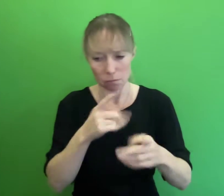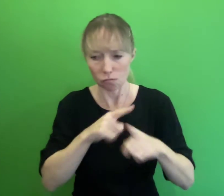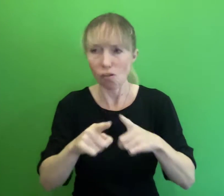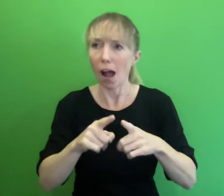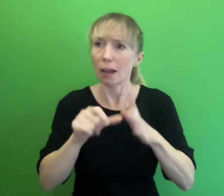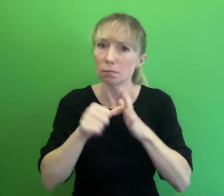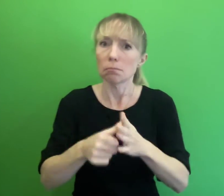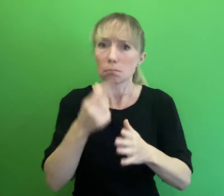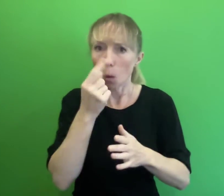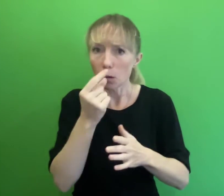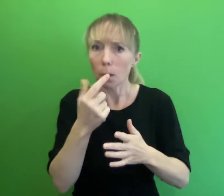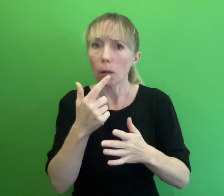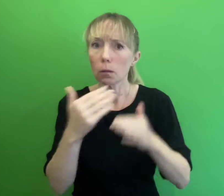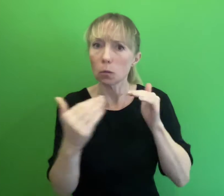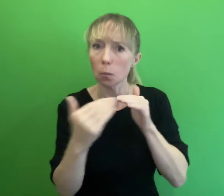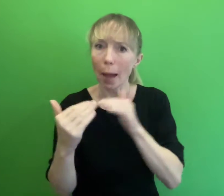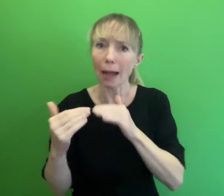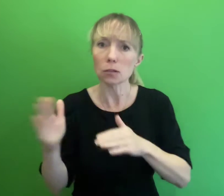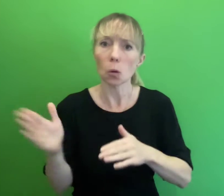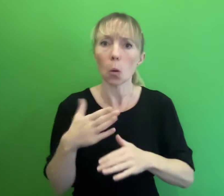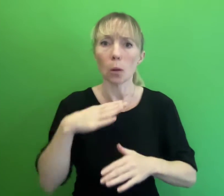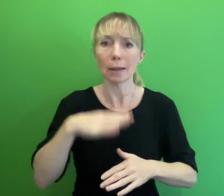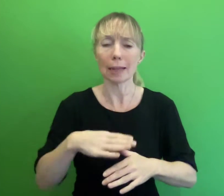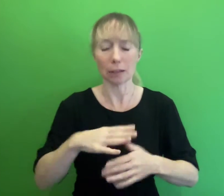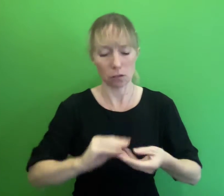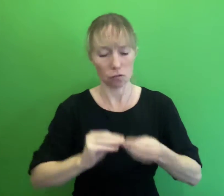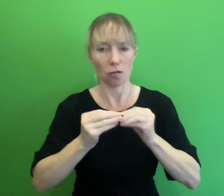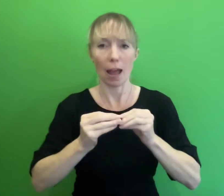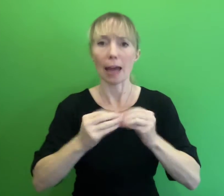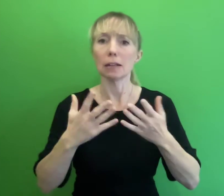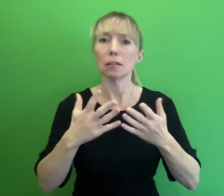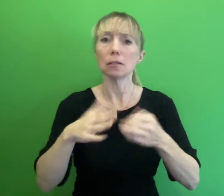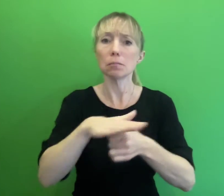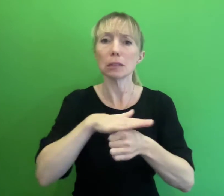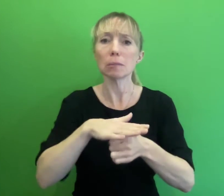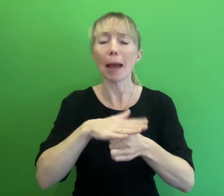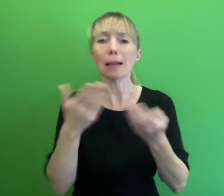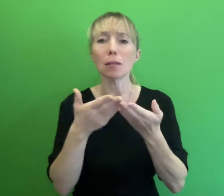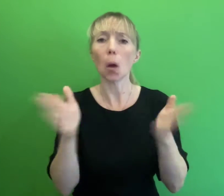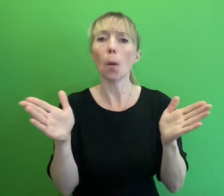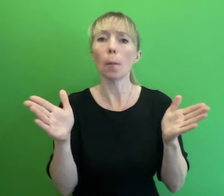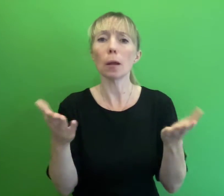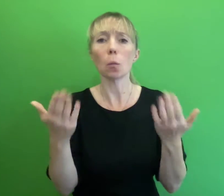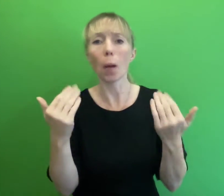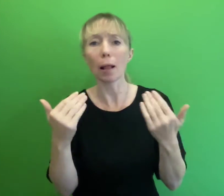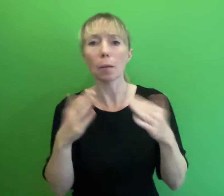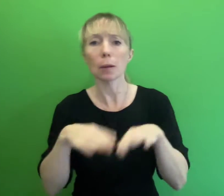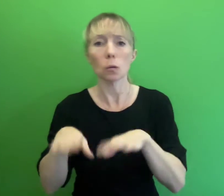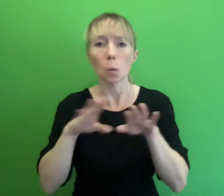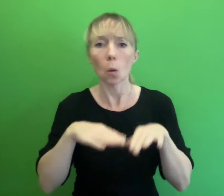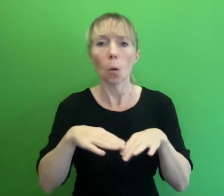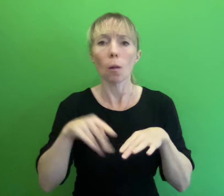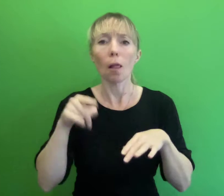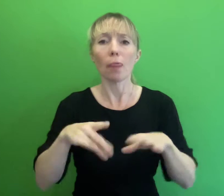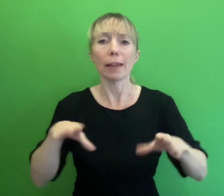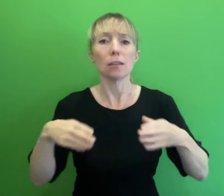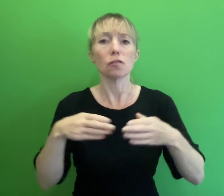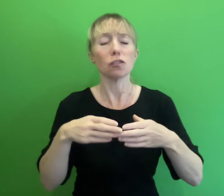needs and create a space which is open and welcoming to all. This retreat is somewhere you could come to